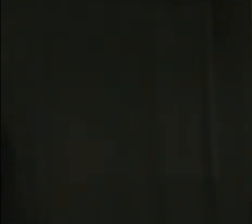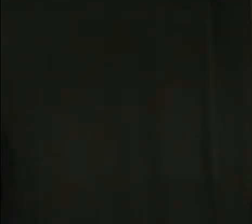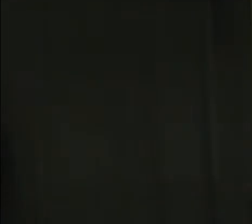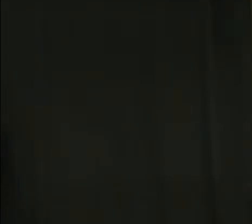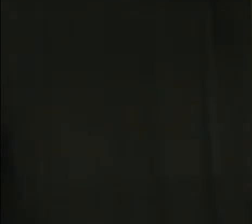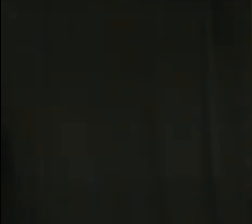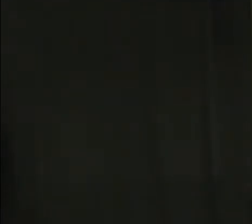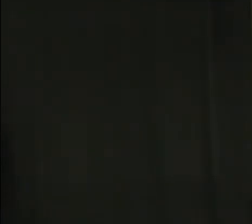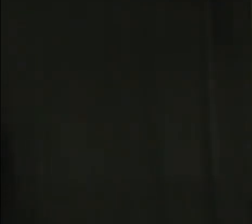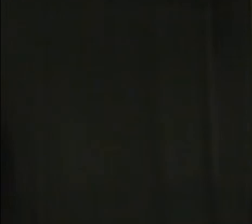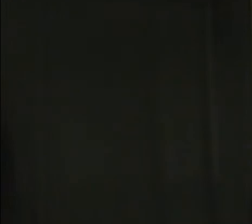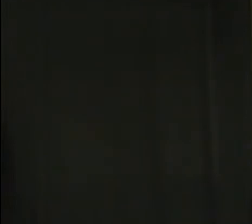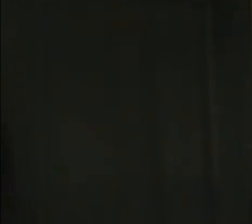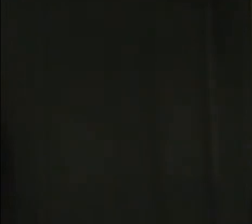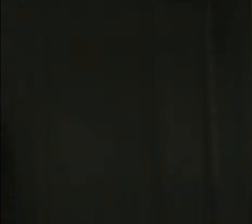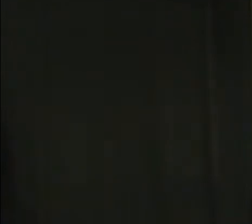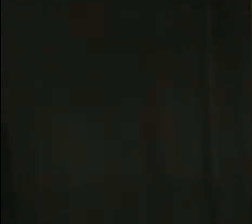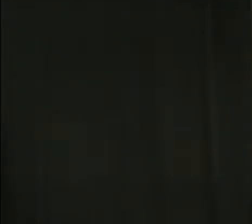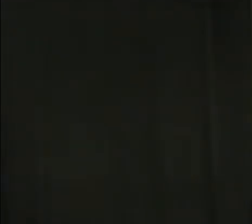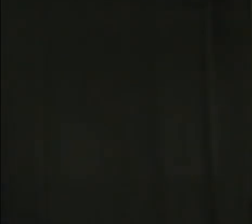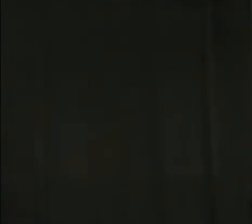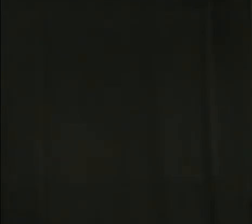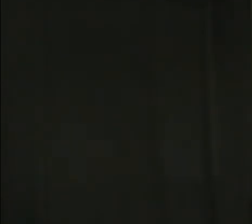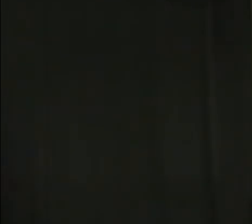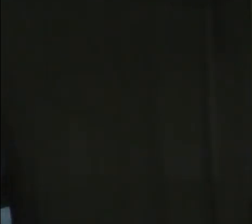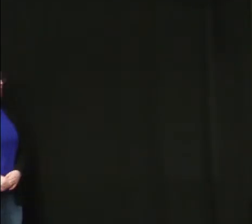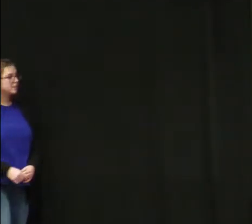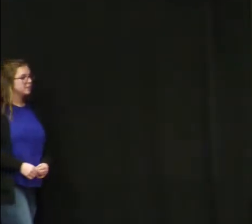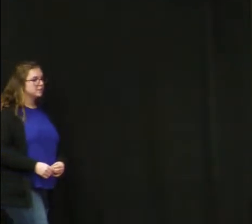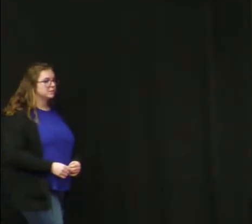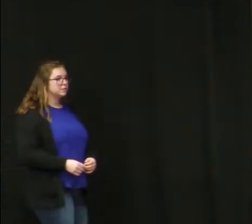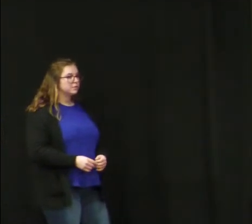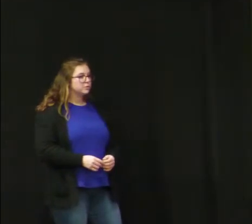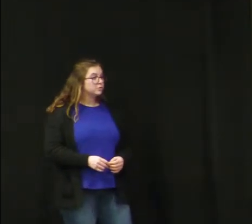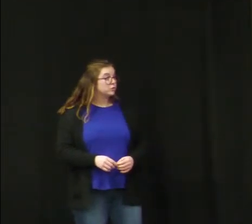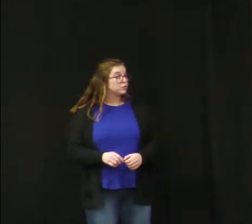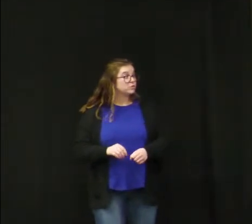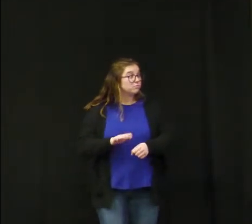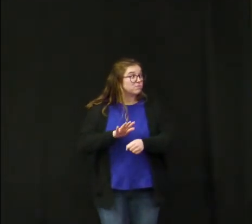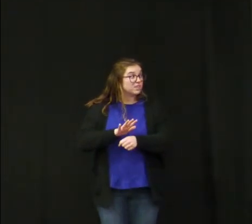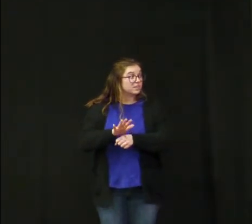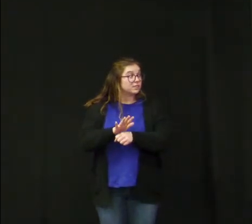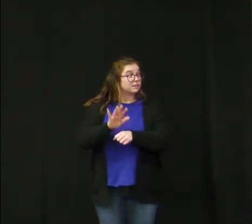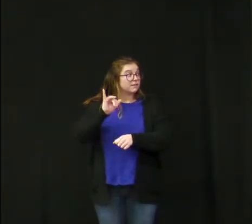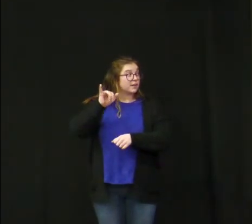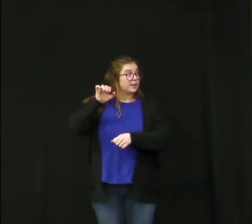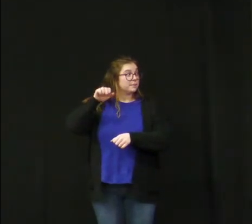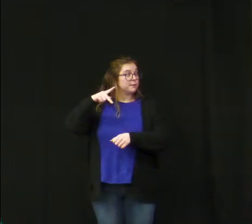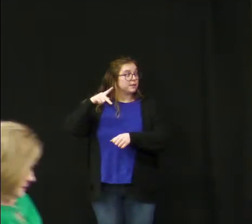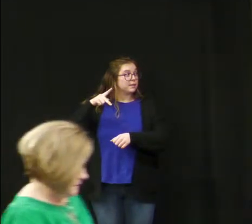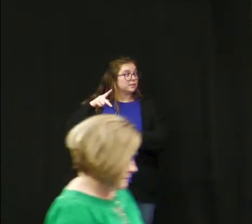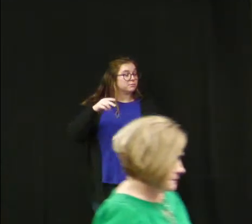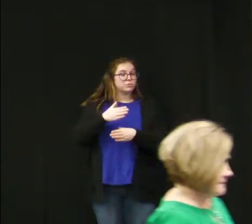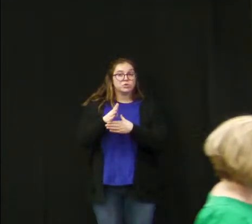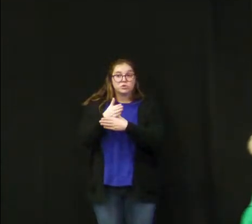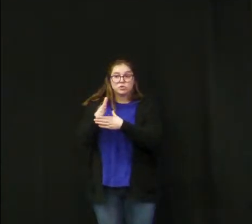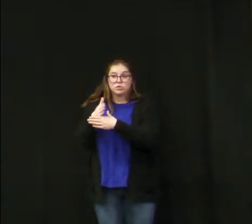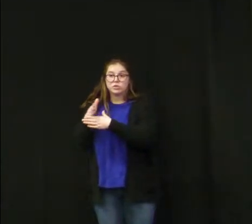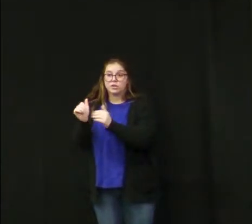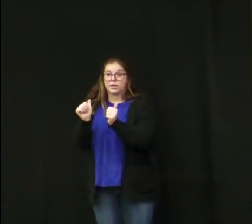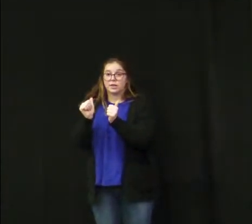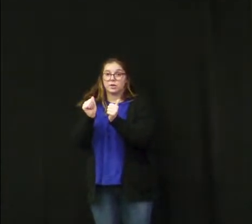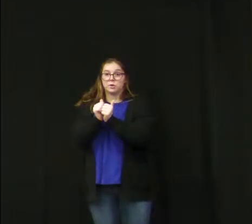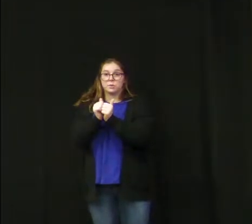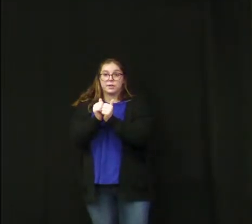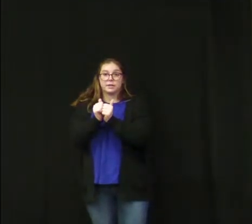Oh, yeah, we brought enough IEPs that people could share because we wanted you to have conversations. Sorry,